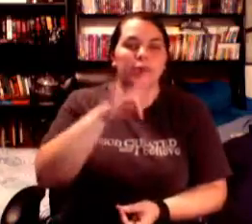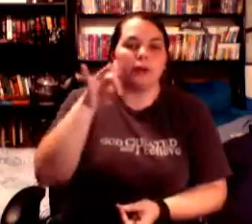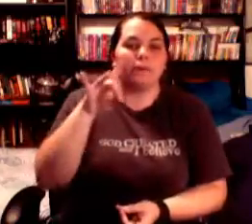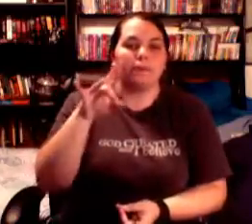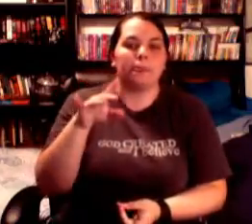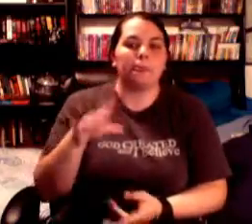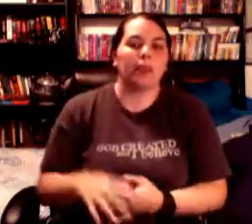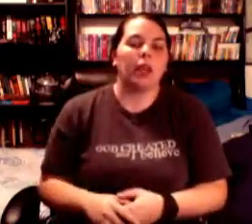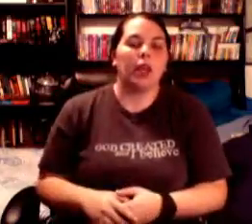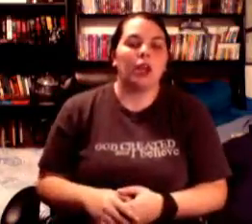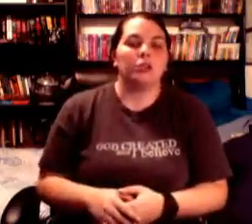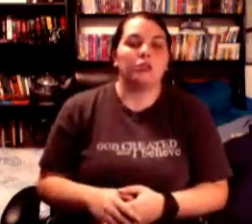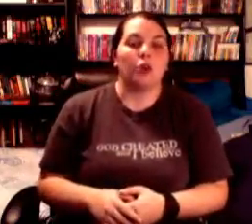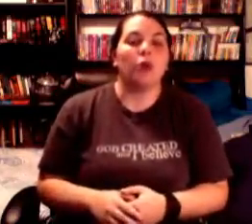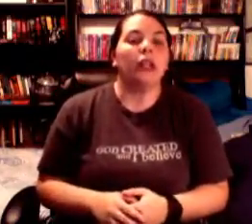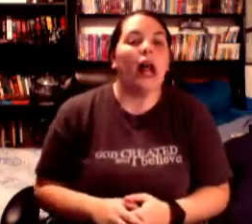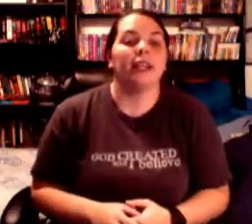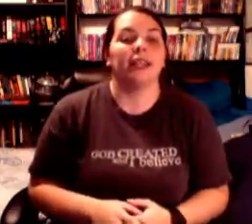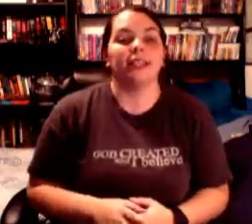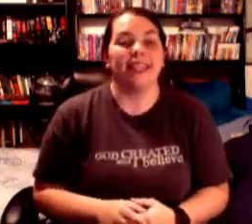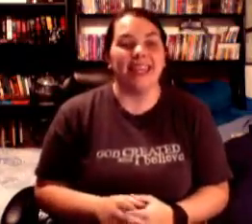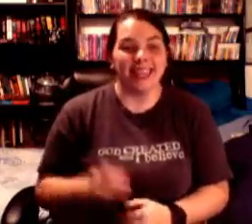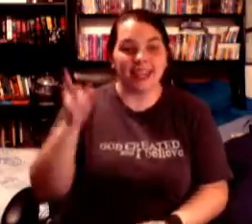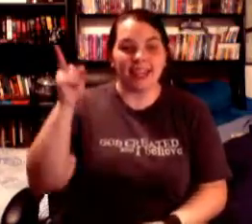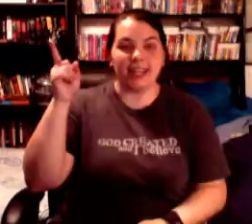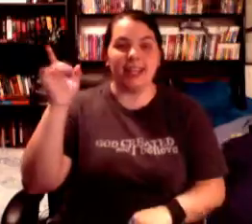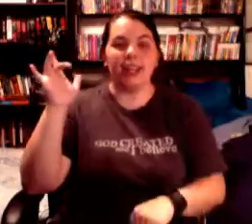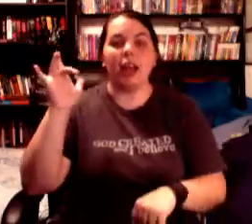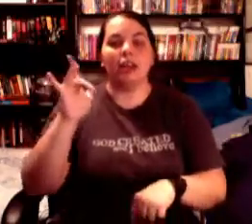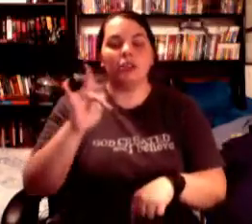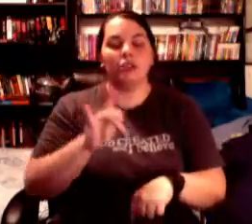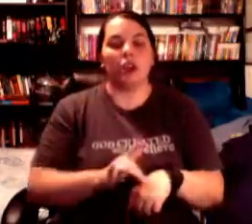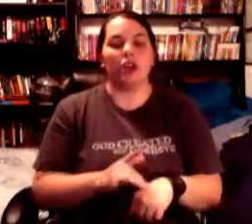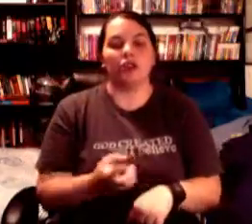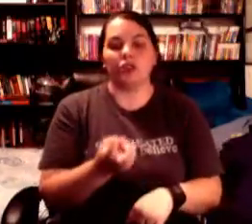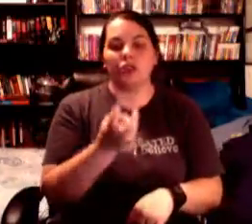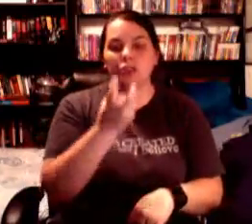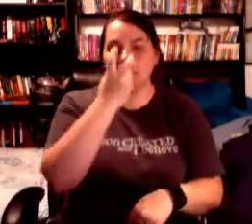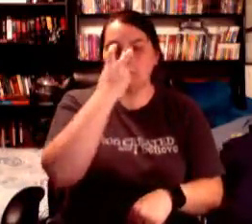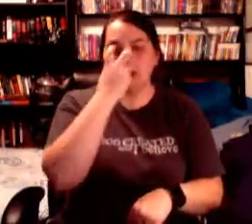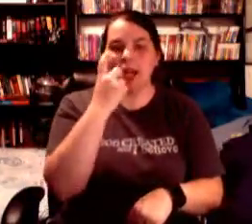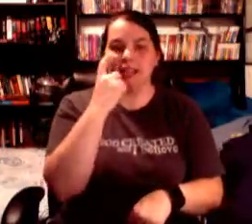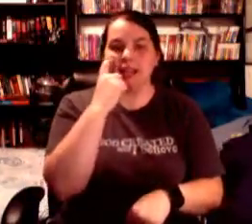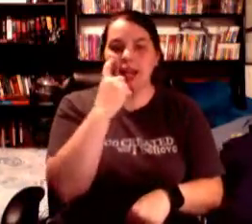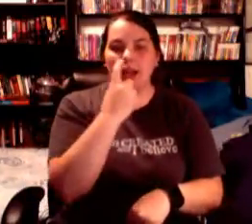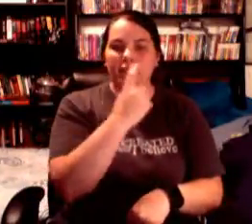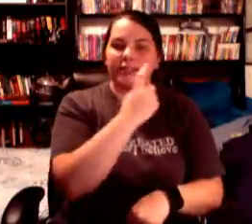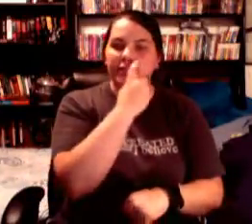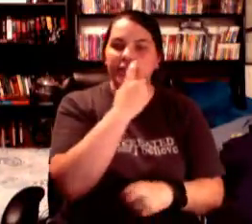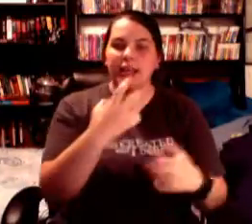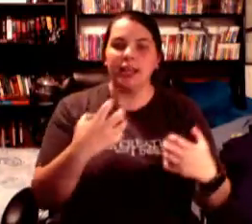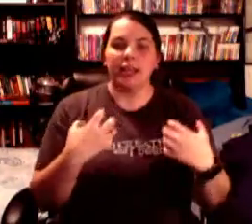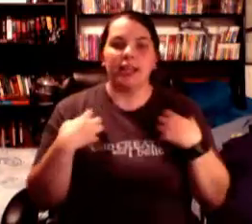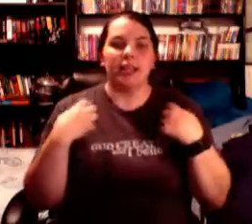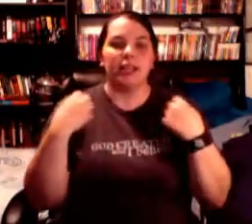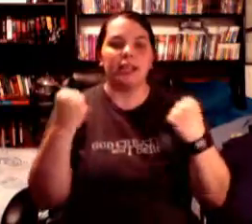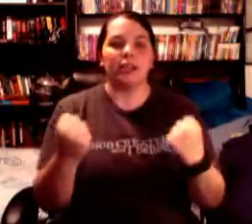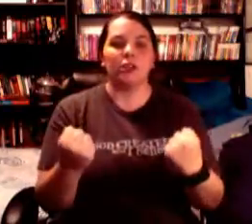Spirit. So the whole line is, he touched blind eyes,